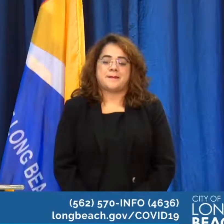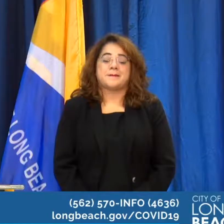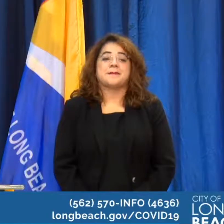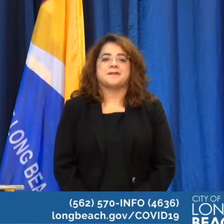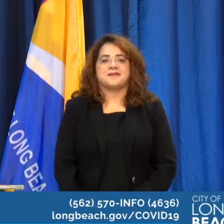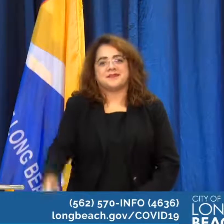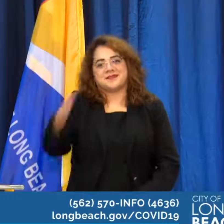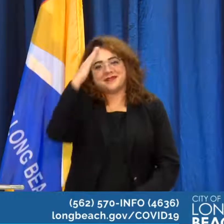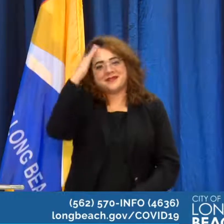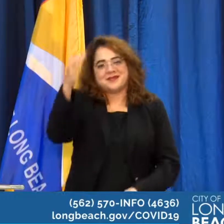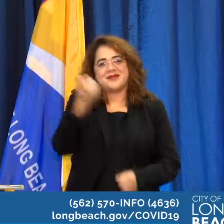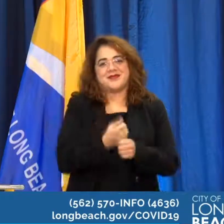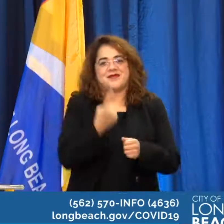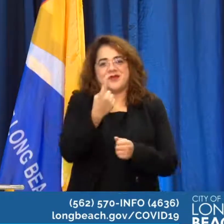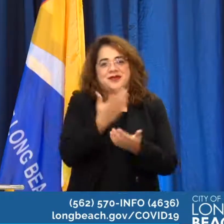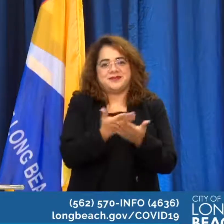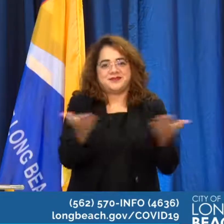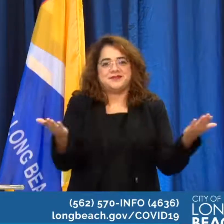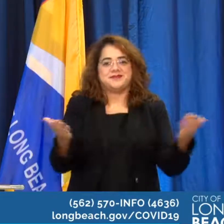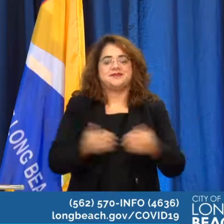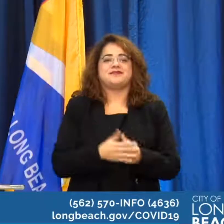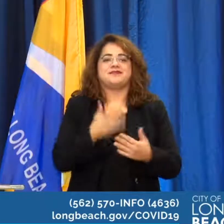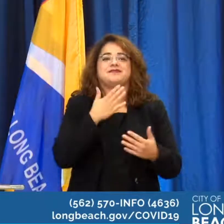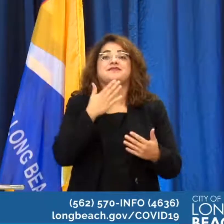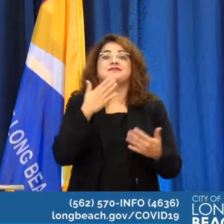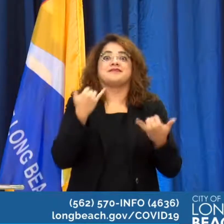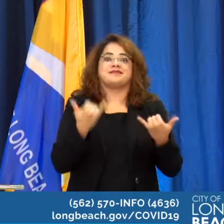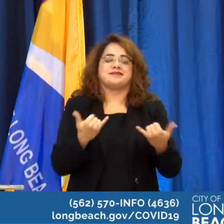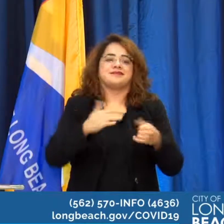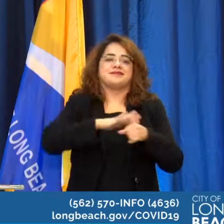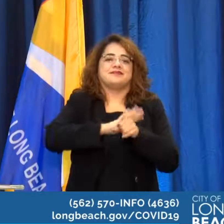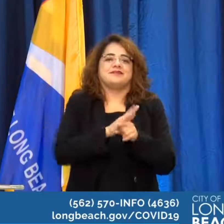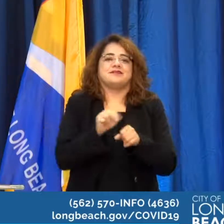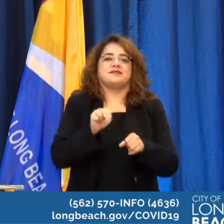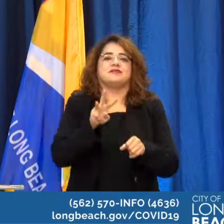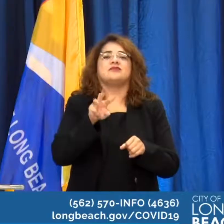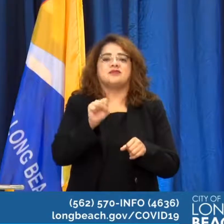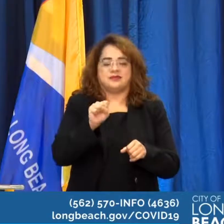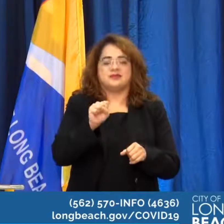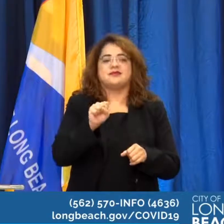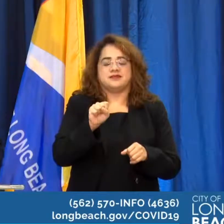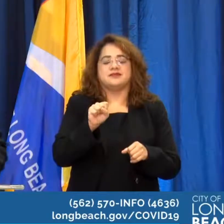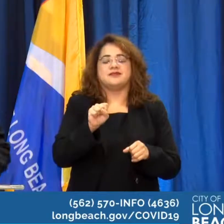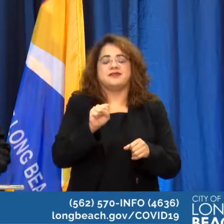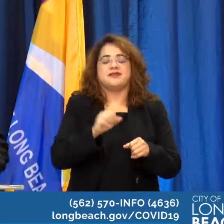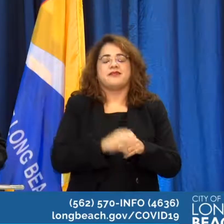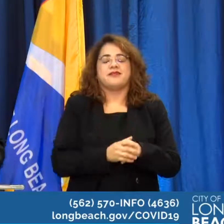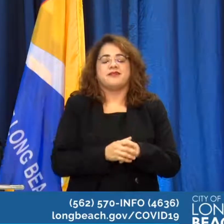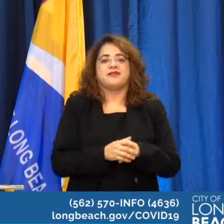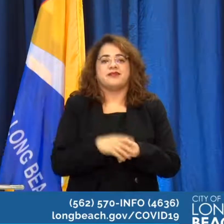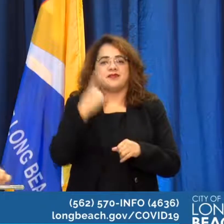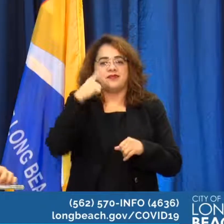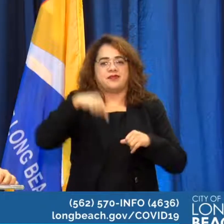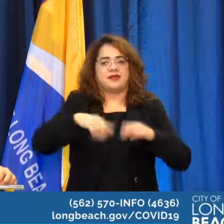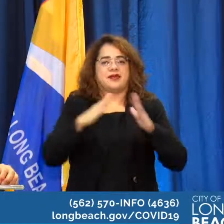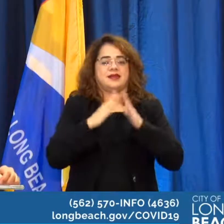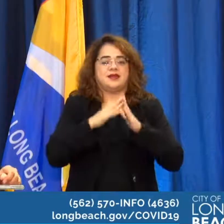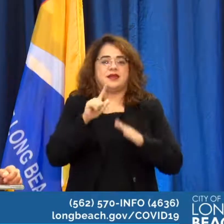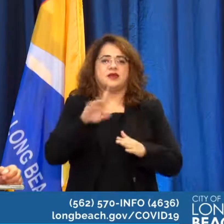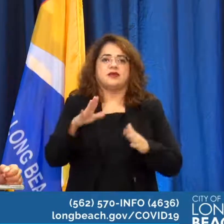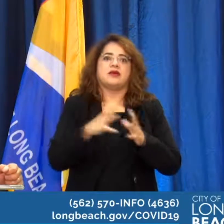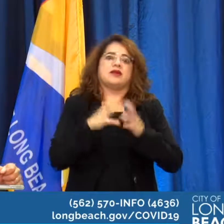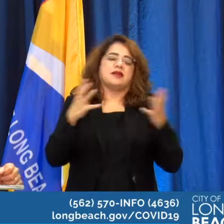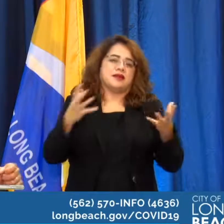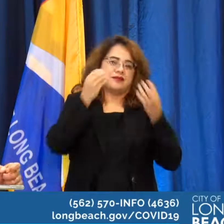Hey everyone, this is Mayor Robert Garcia, and we are doing another COVID briefing here for the city of Long Beach, and we do have a lot of